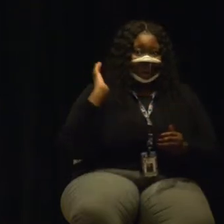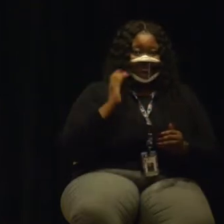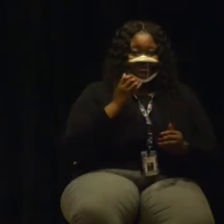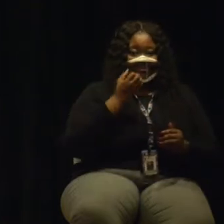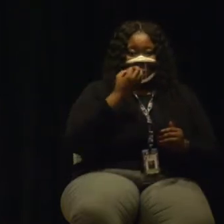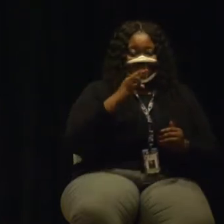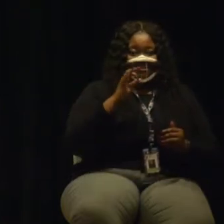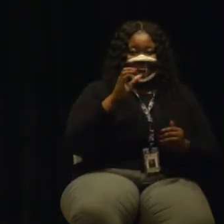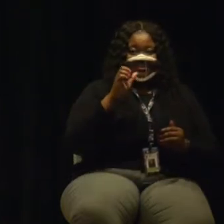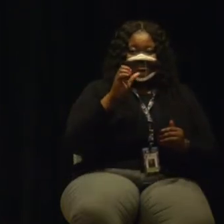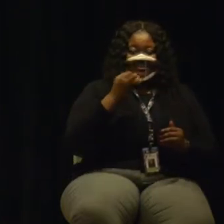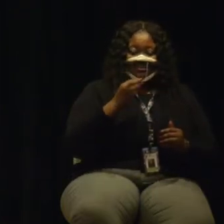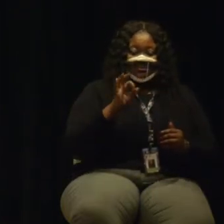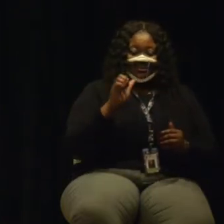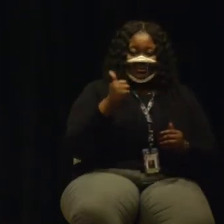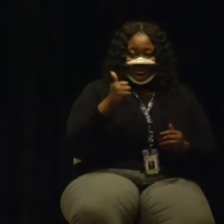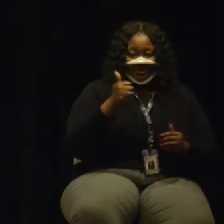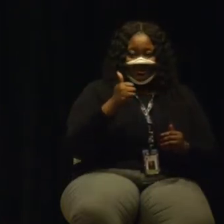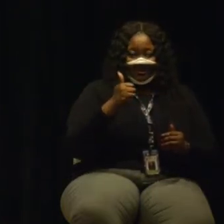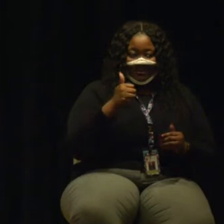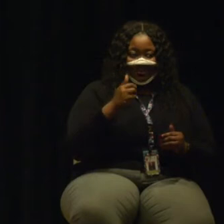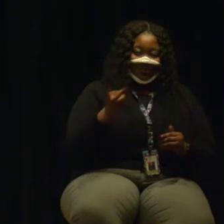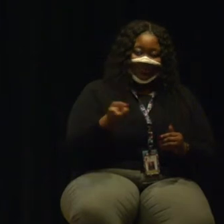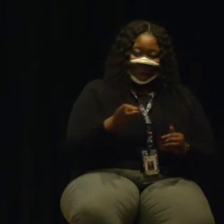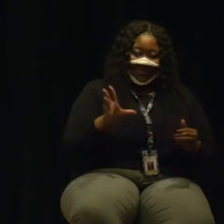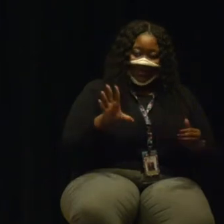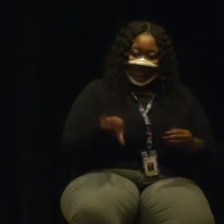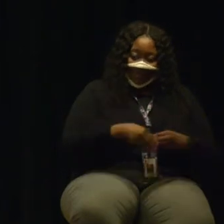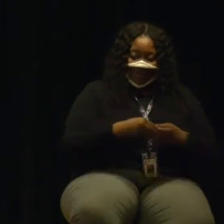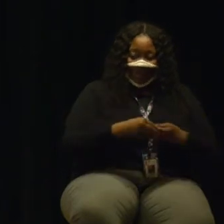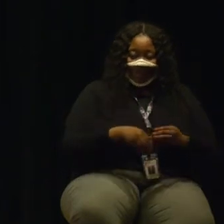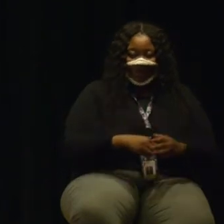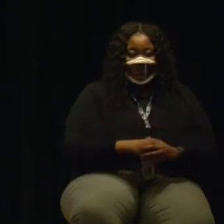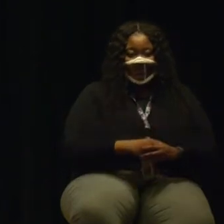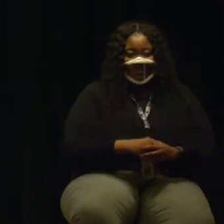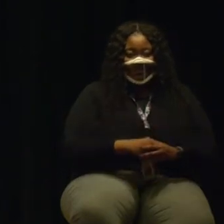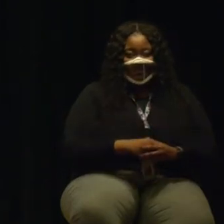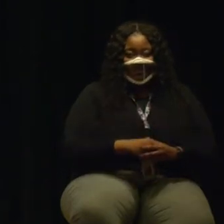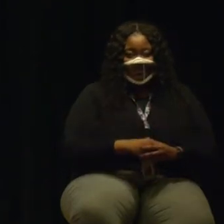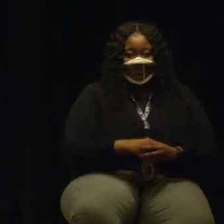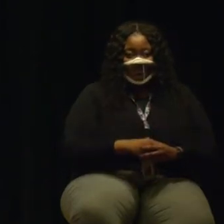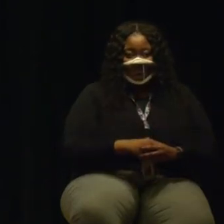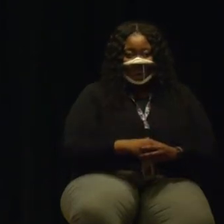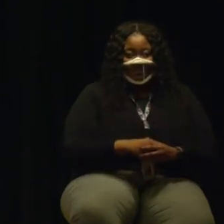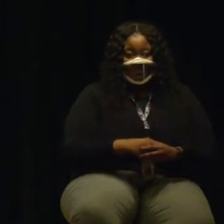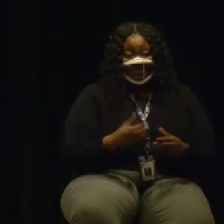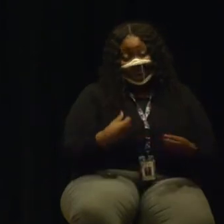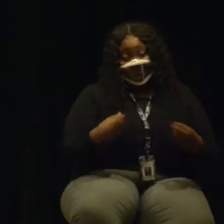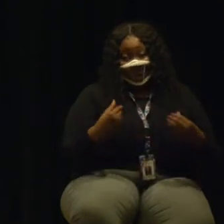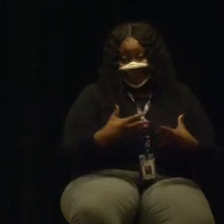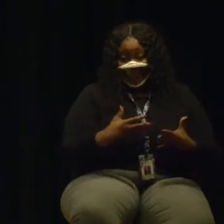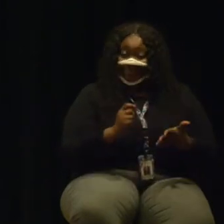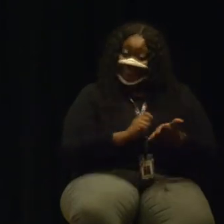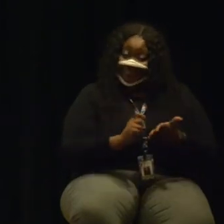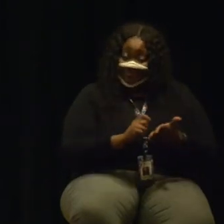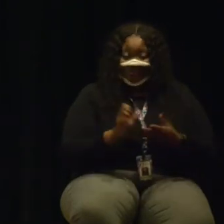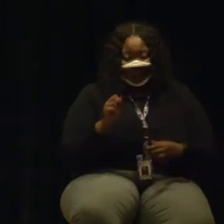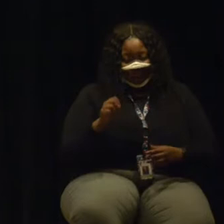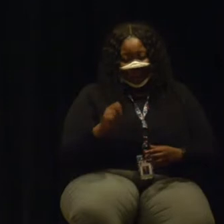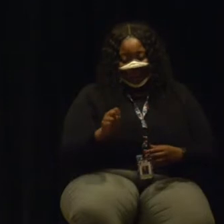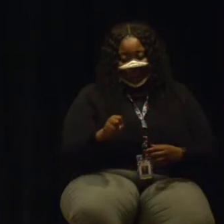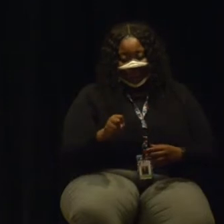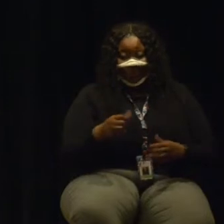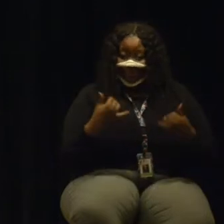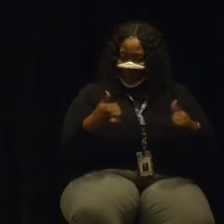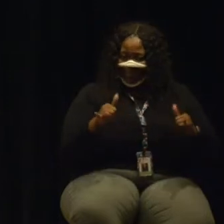man. And so, what I did I was terrified about the entire time, still